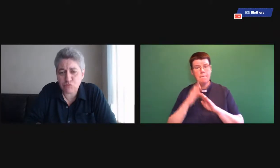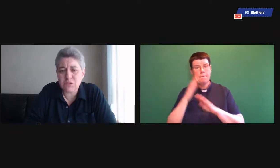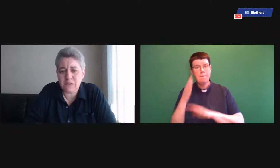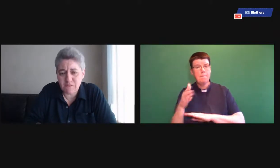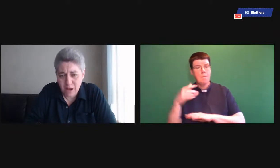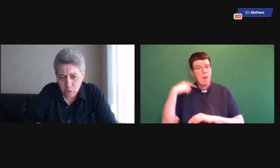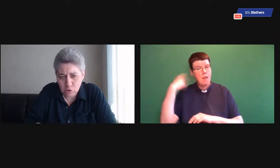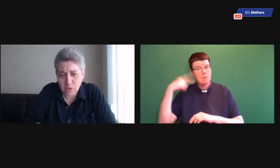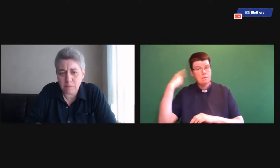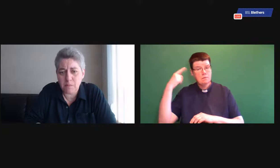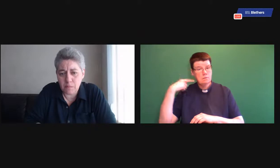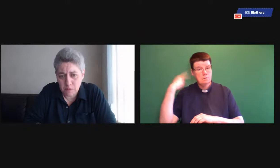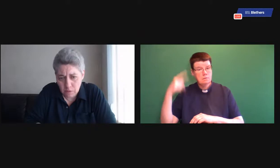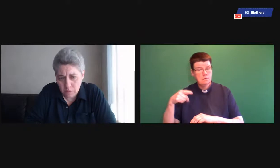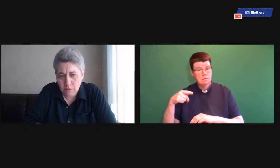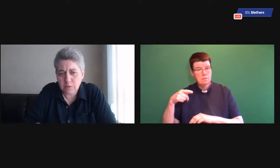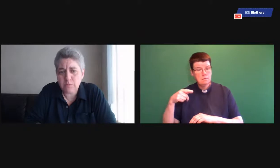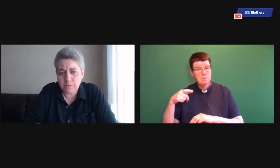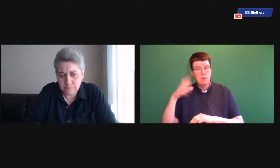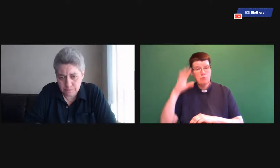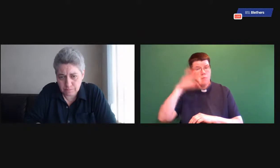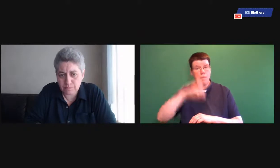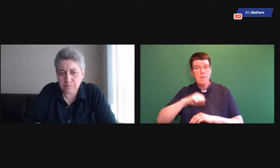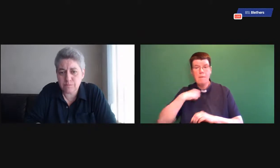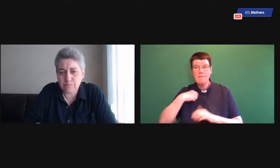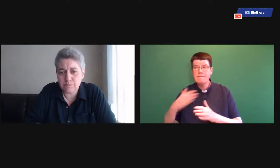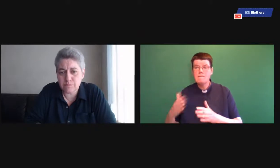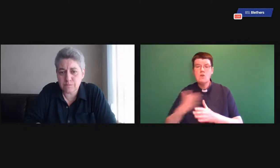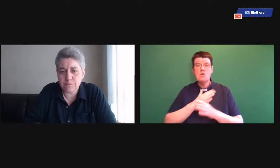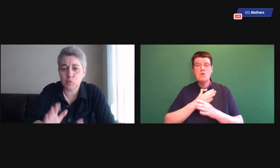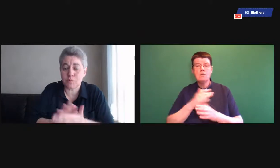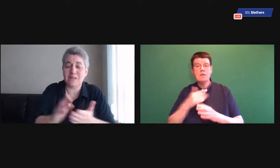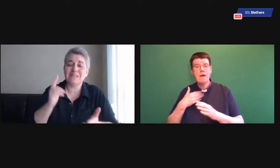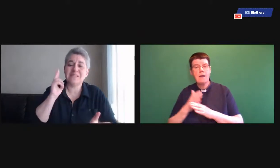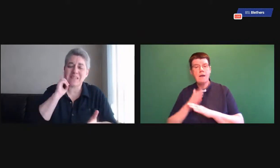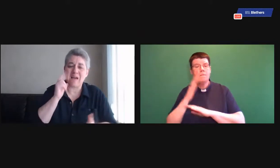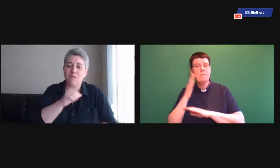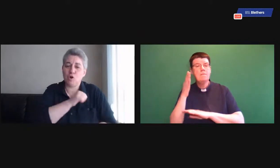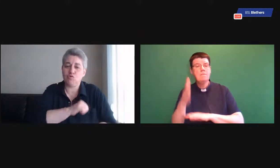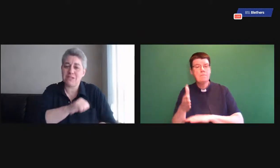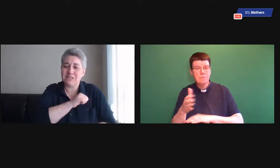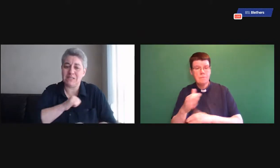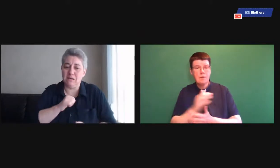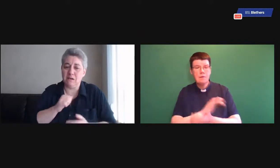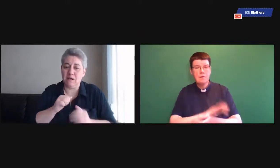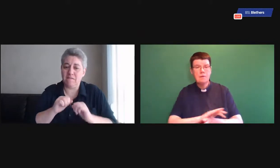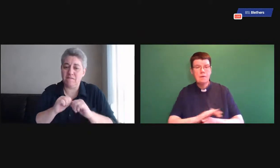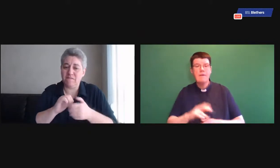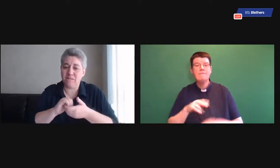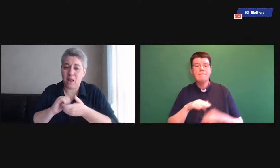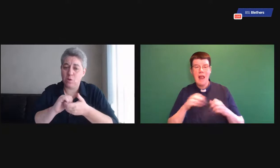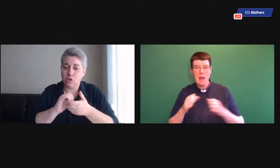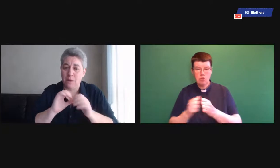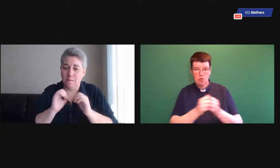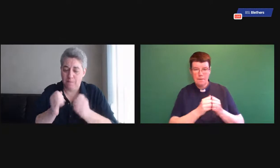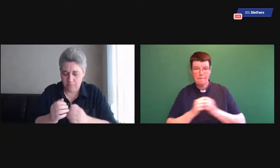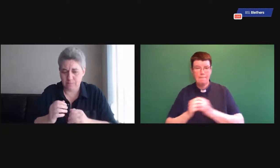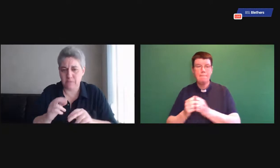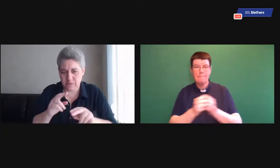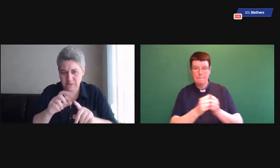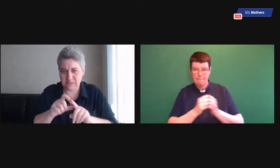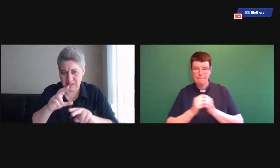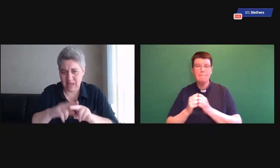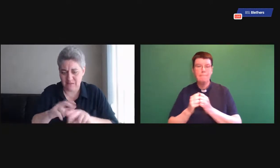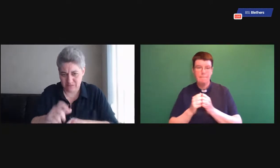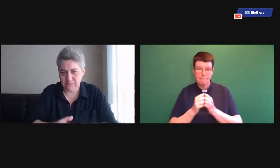The Deaf Christian Fellowship, they were in London, and I can remember the first time. So the Deaf Christian